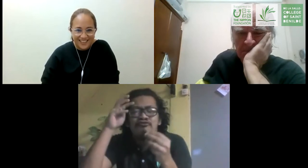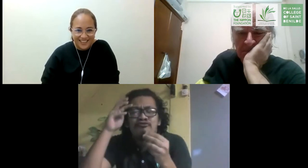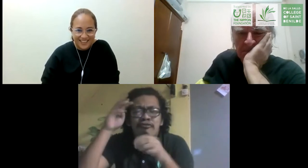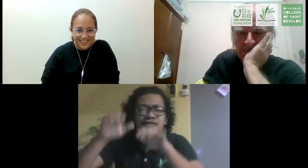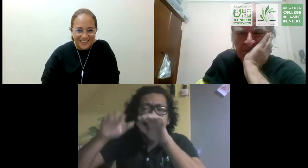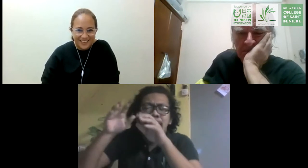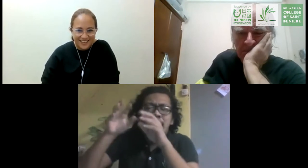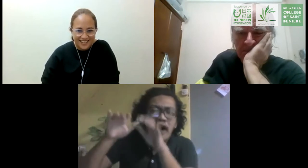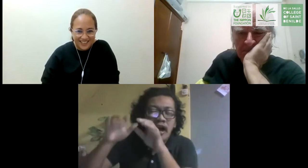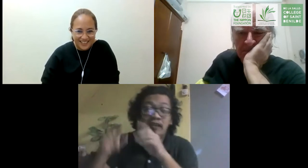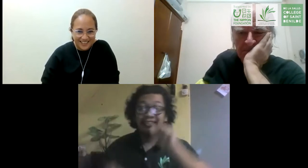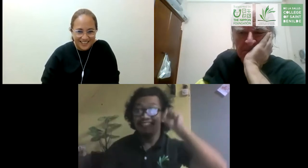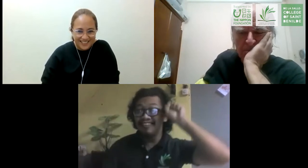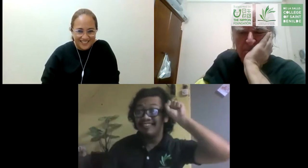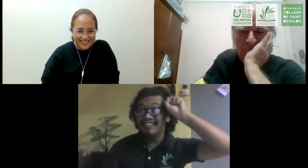will develop